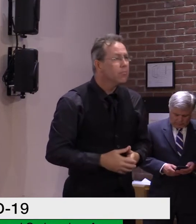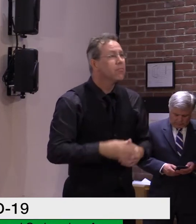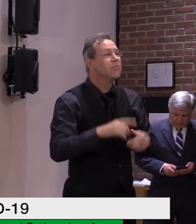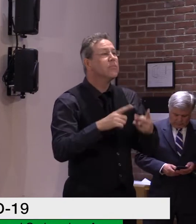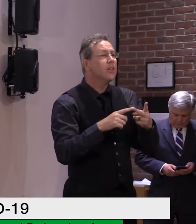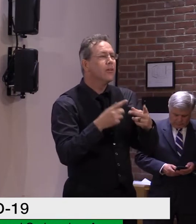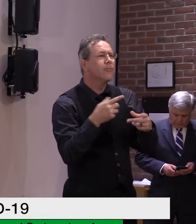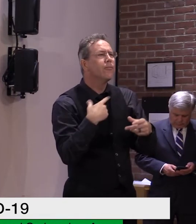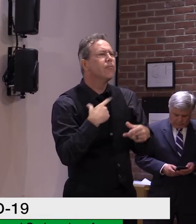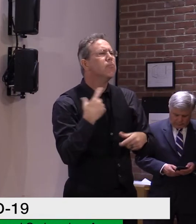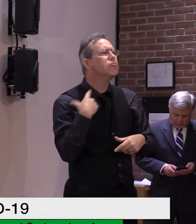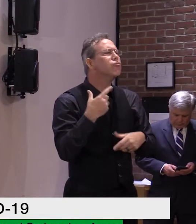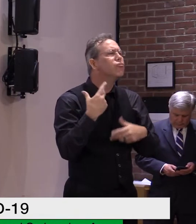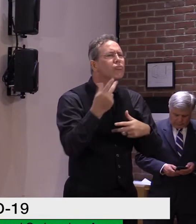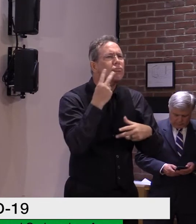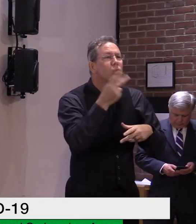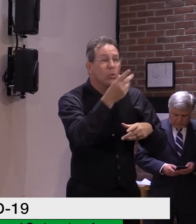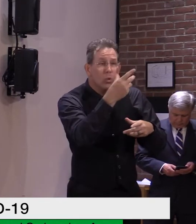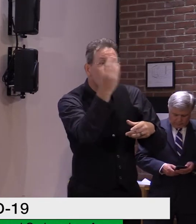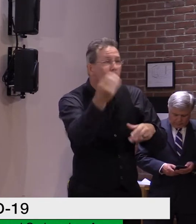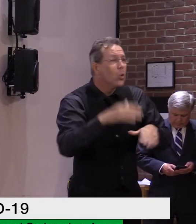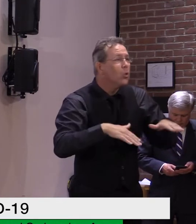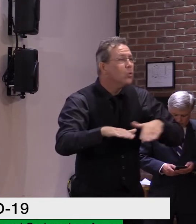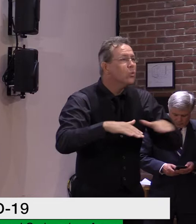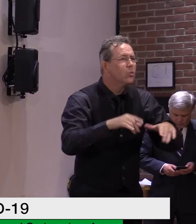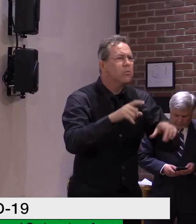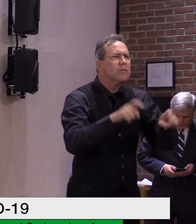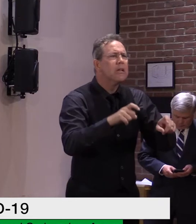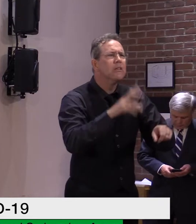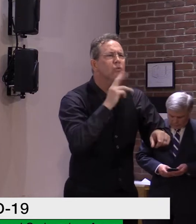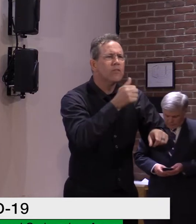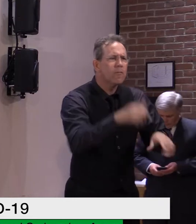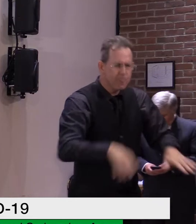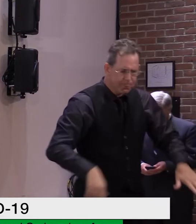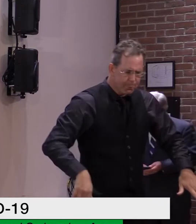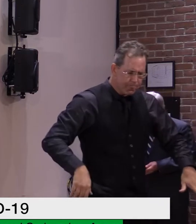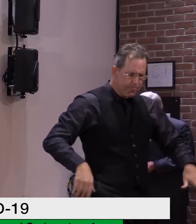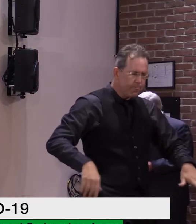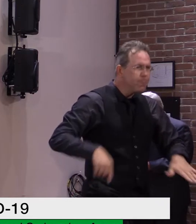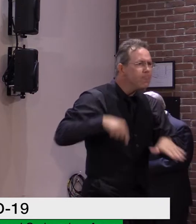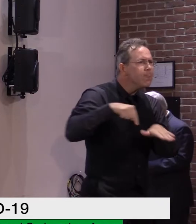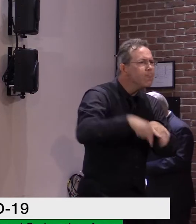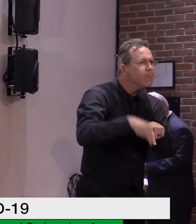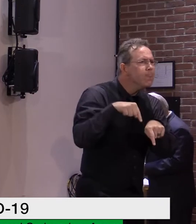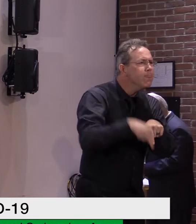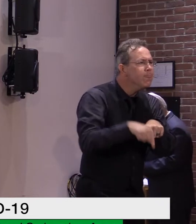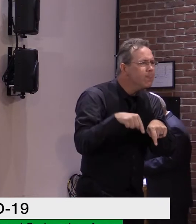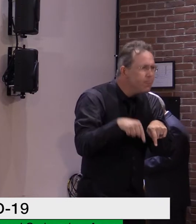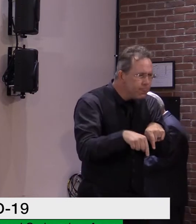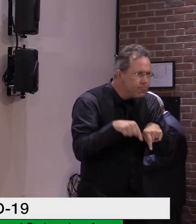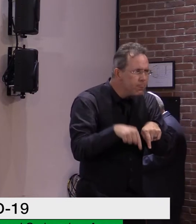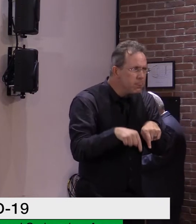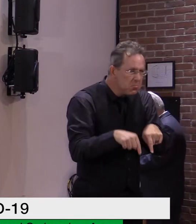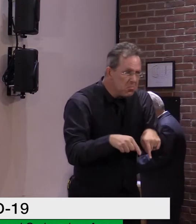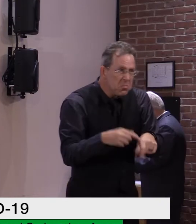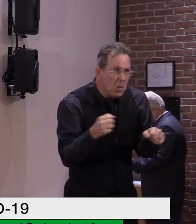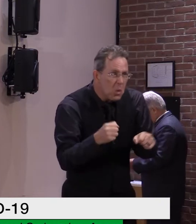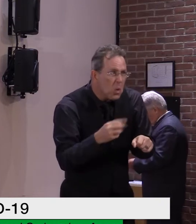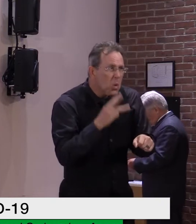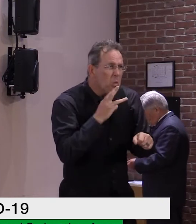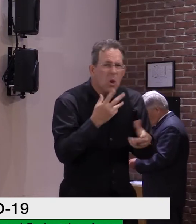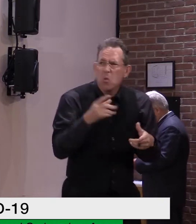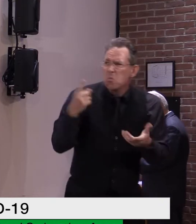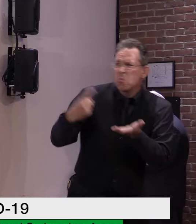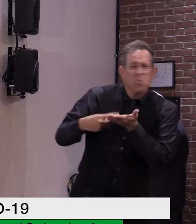safe. Talk with someone who has been there before, do some research before you swim there, and remember, heavy rains and